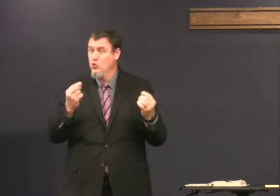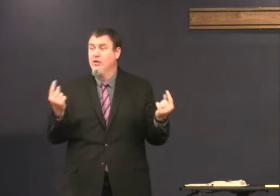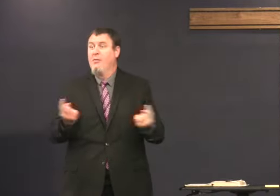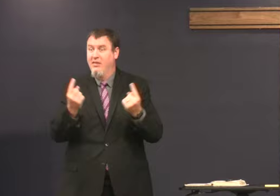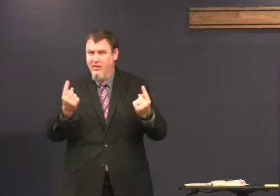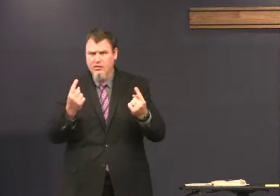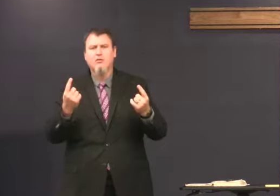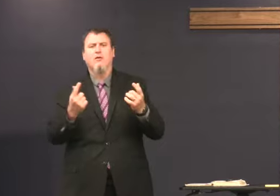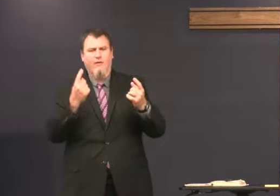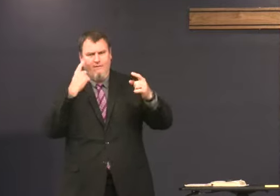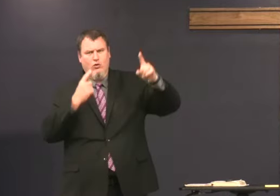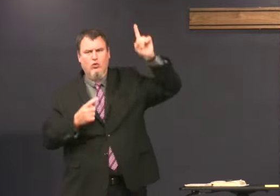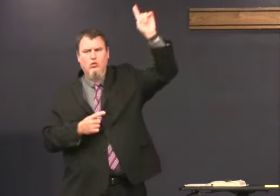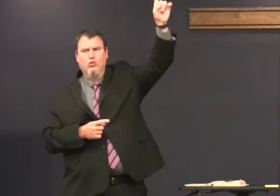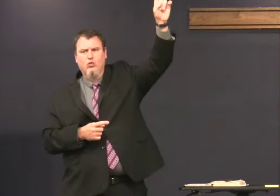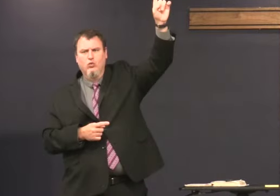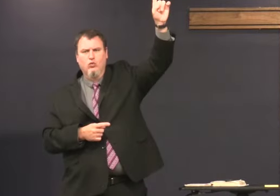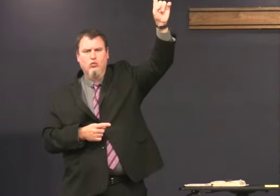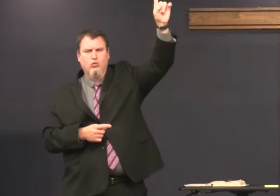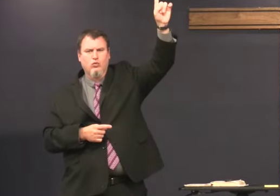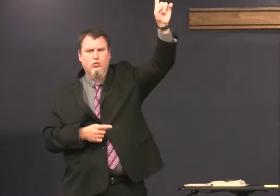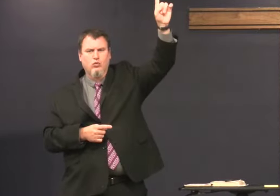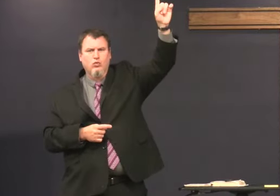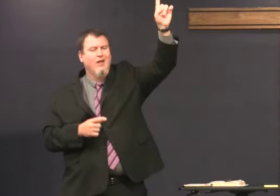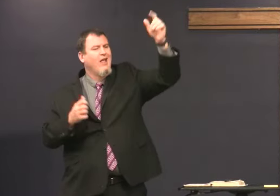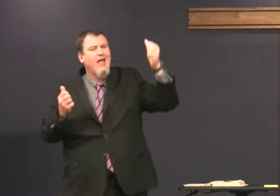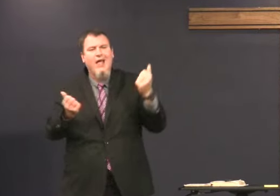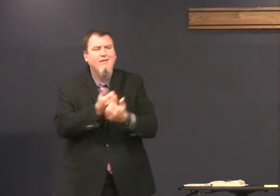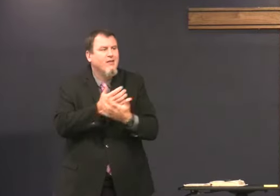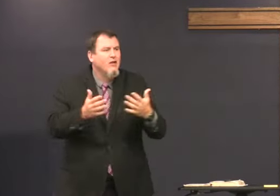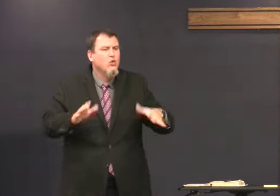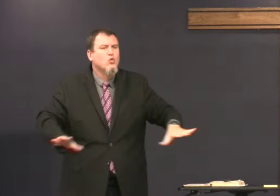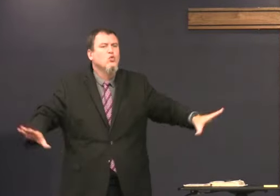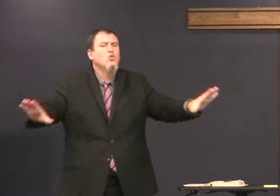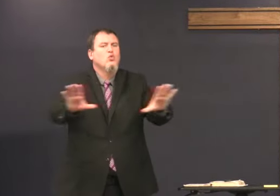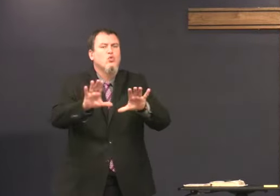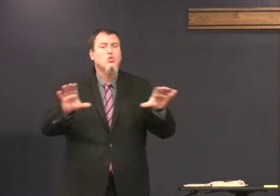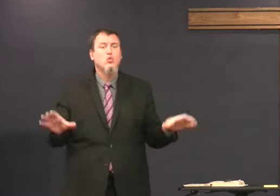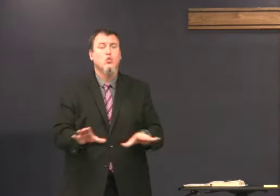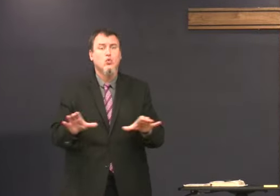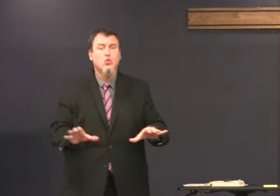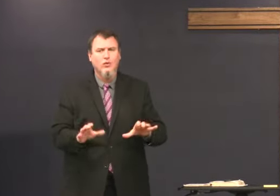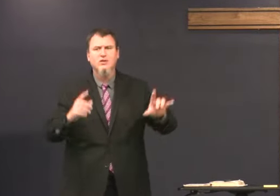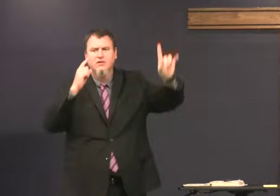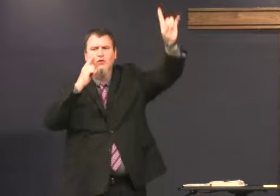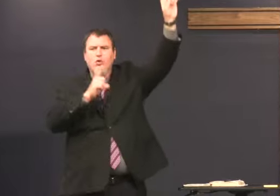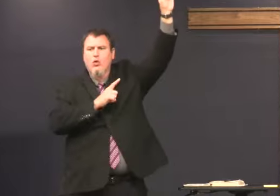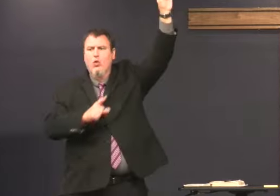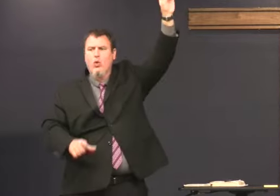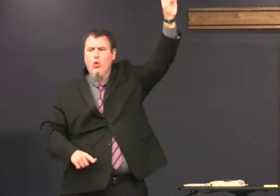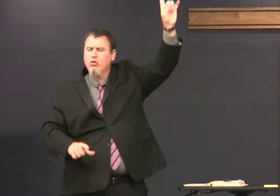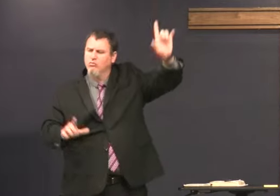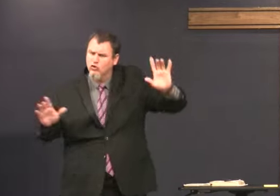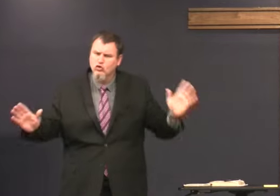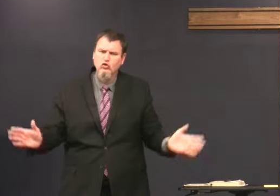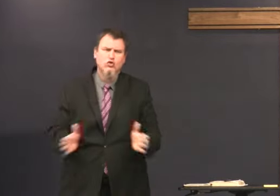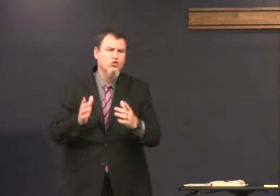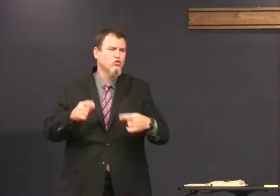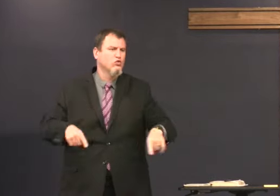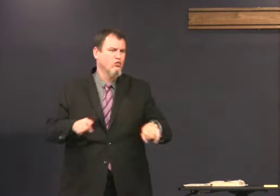When I'm at work, I'm still doing things for you. When I'm retired, I'm still doing everything that you do should be for the Lord.